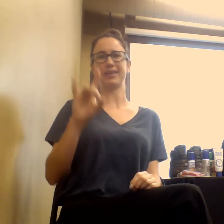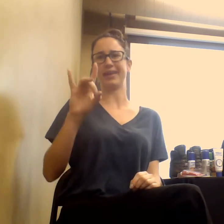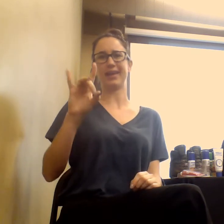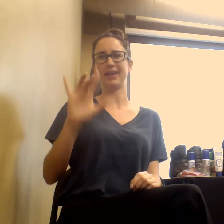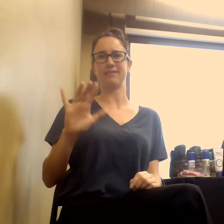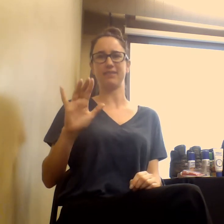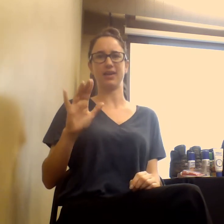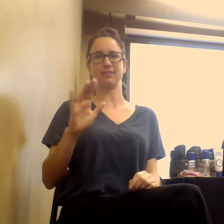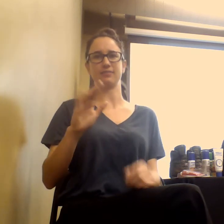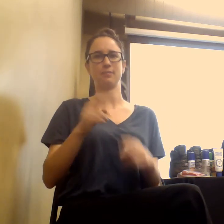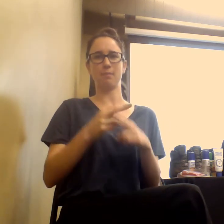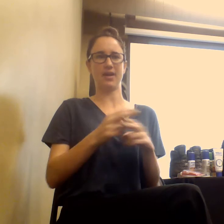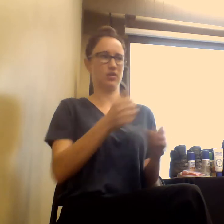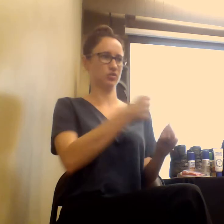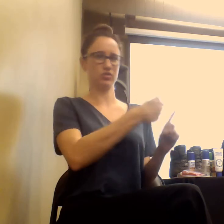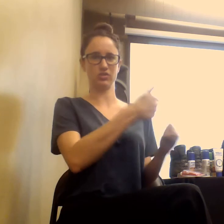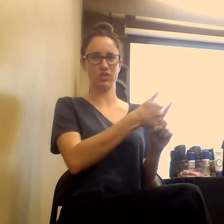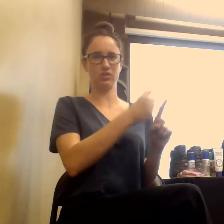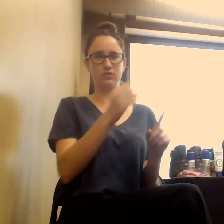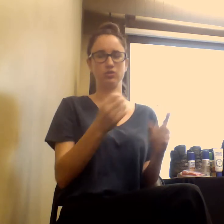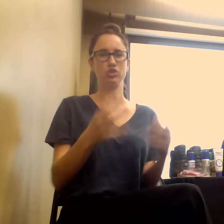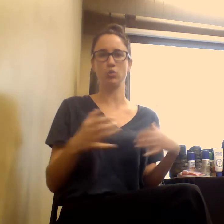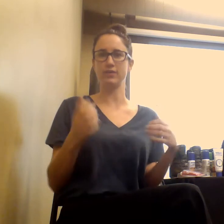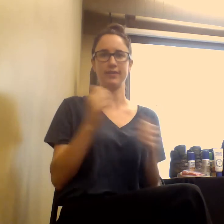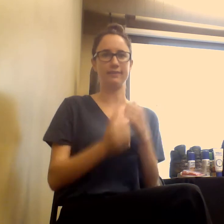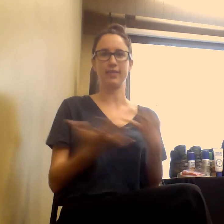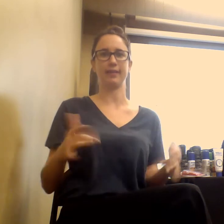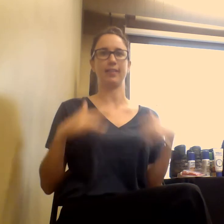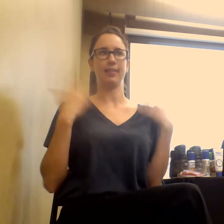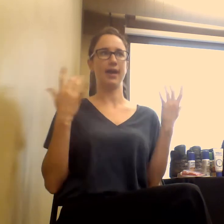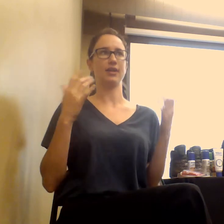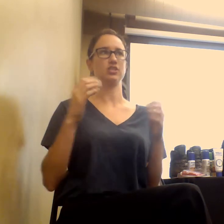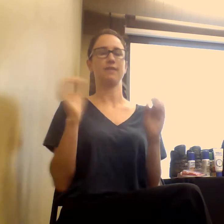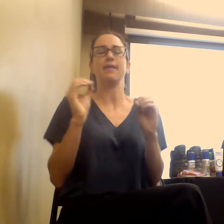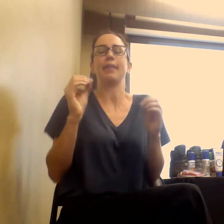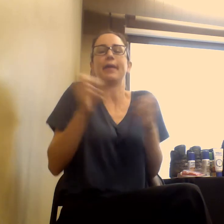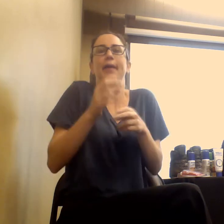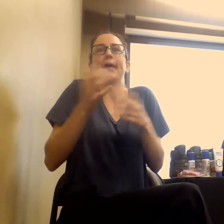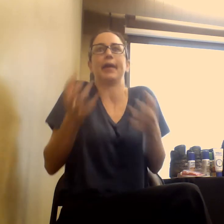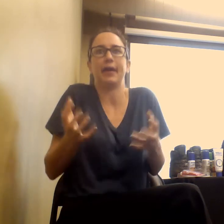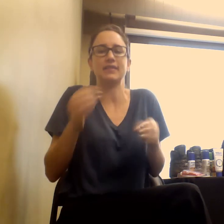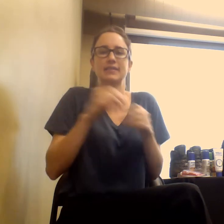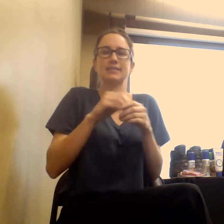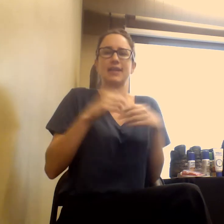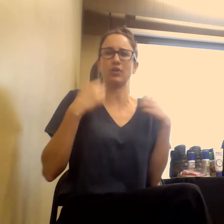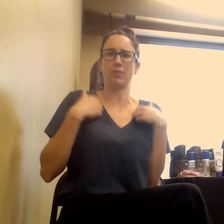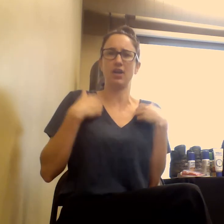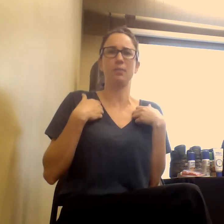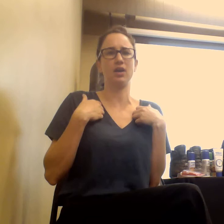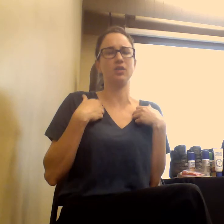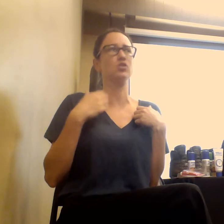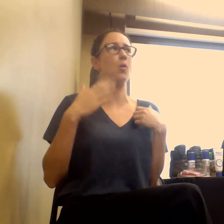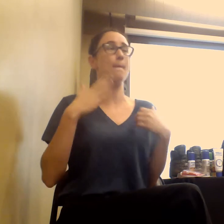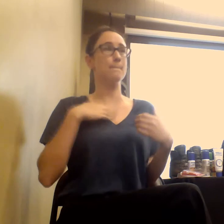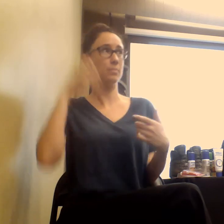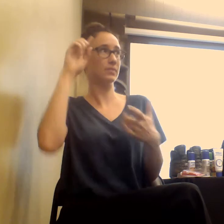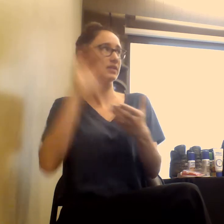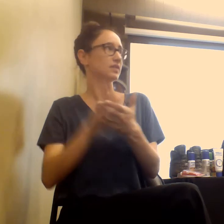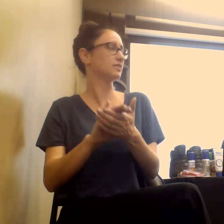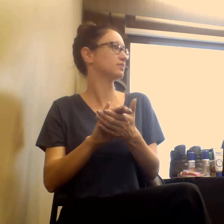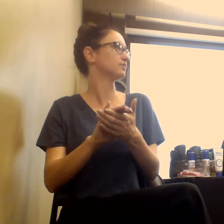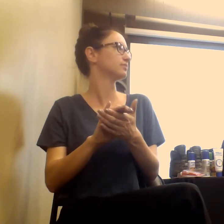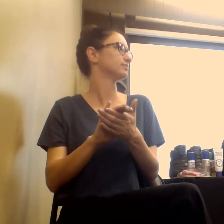Lycra everywhere she goes and has nothing heavy in there. So I subscribe to, depending on